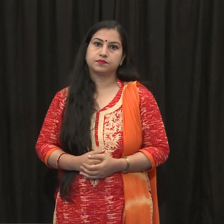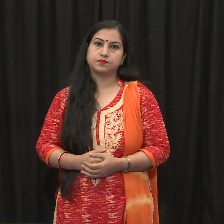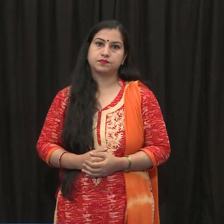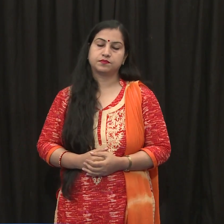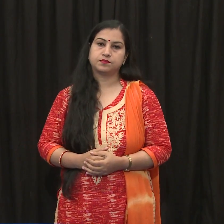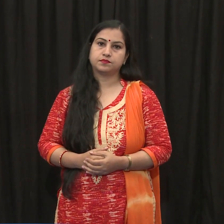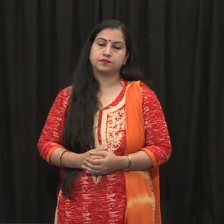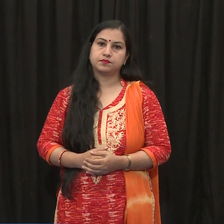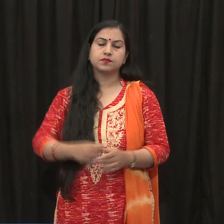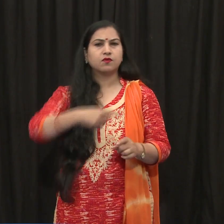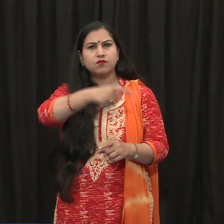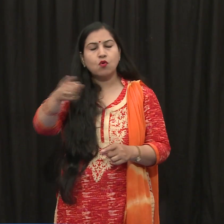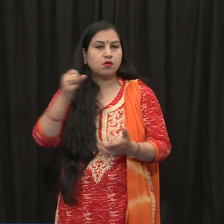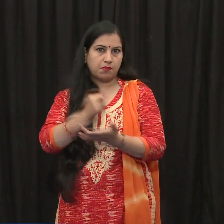We all must know about the